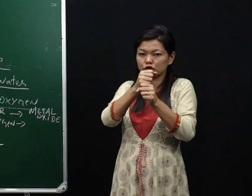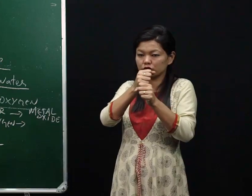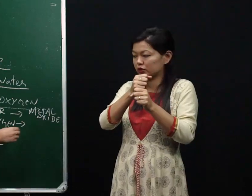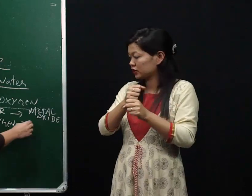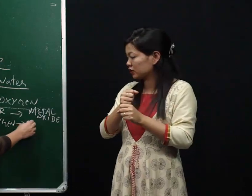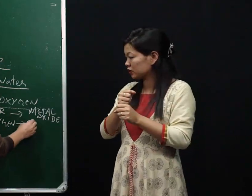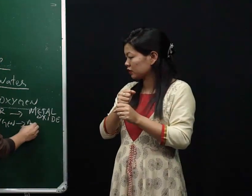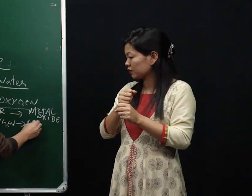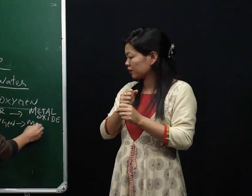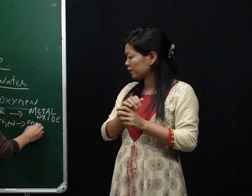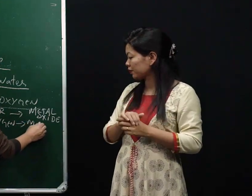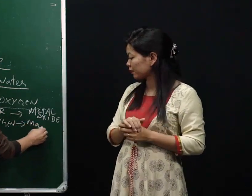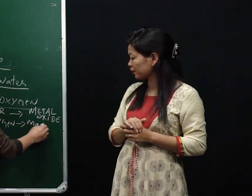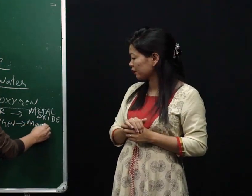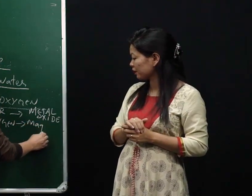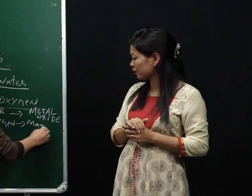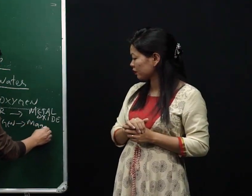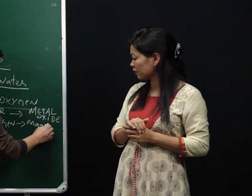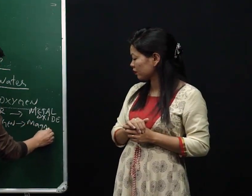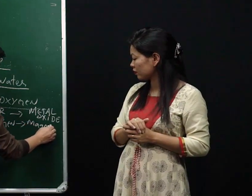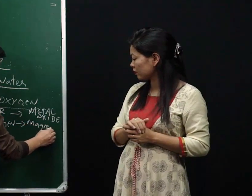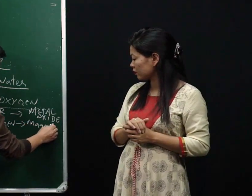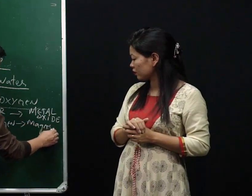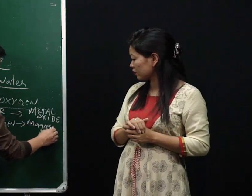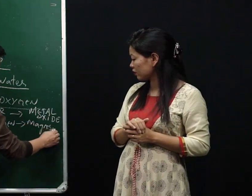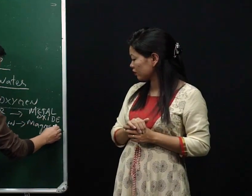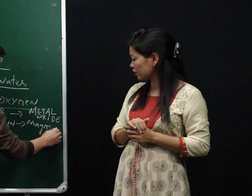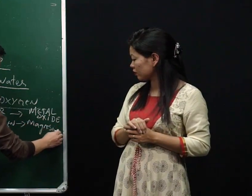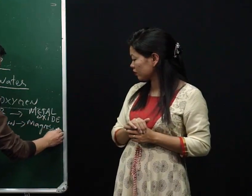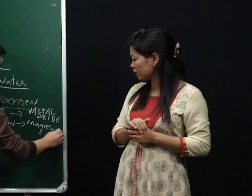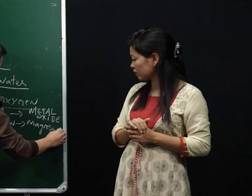Magnesium oxide. So the result we'll get is magnesium